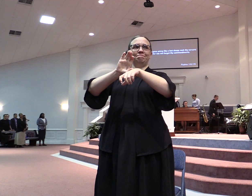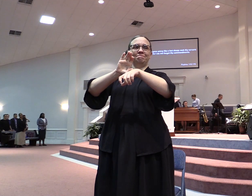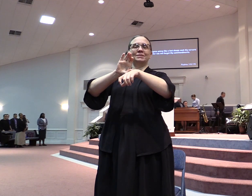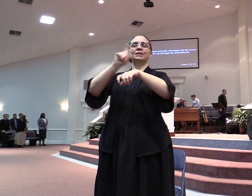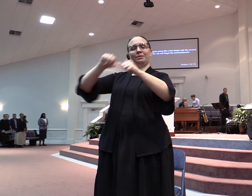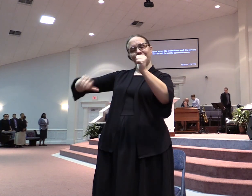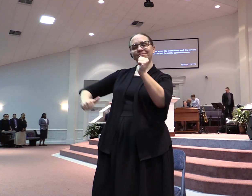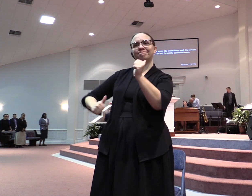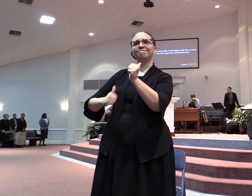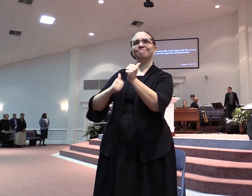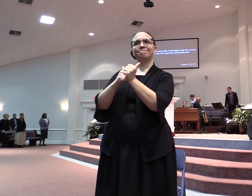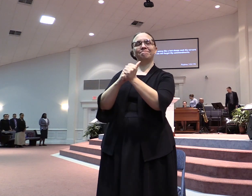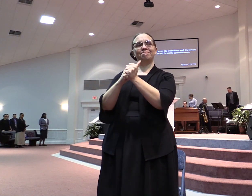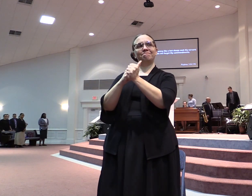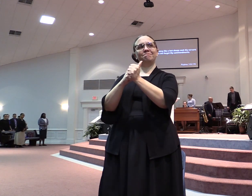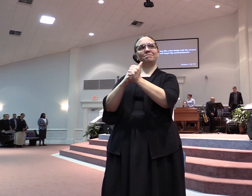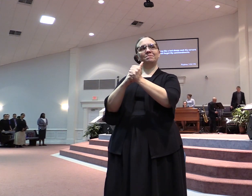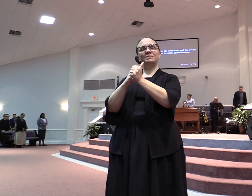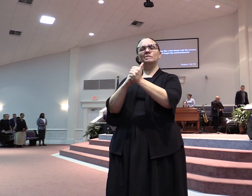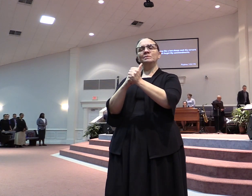Amen. Amen.